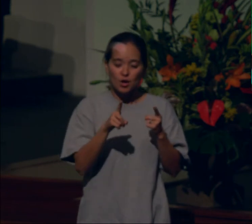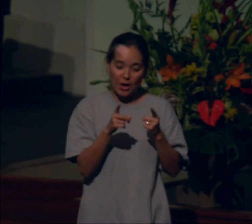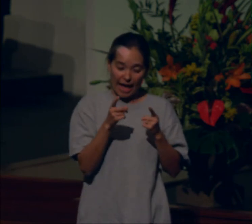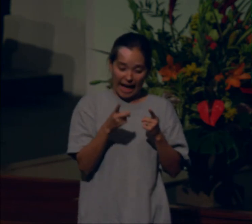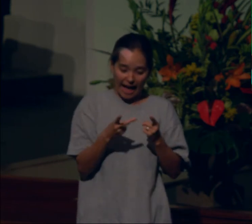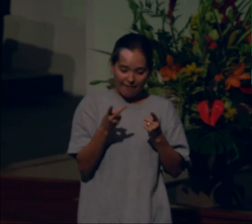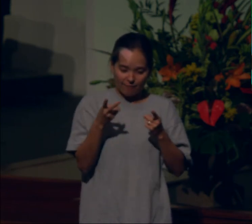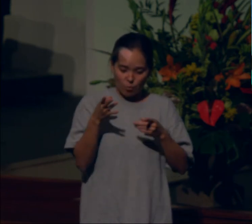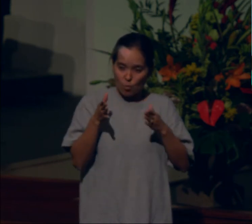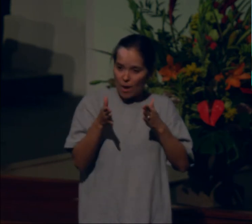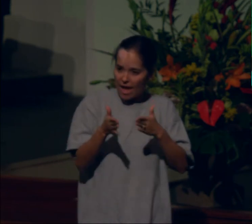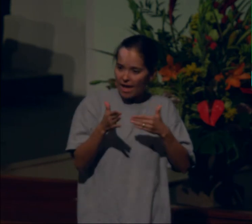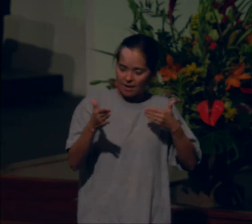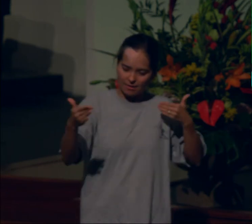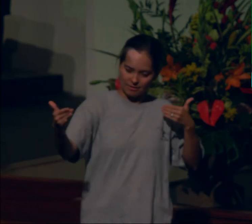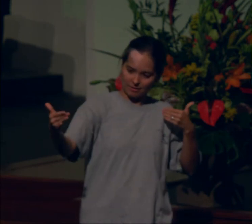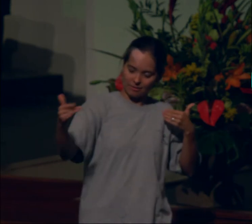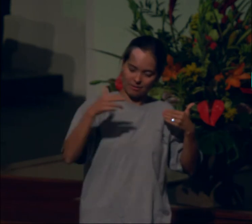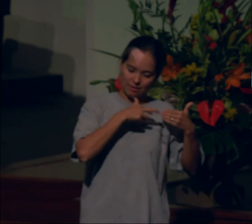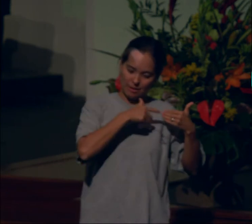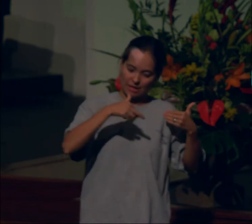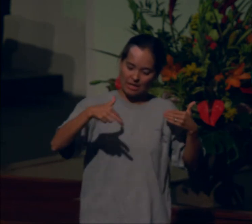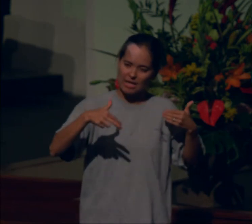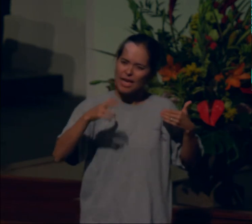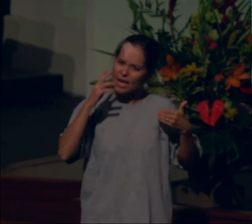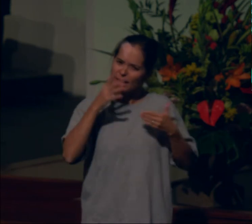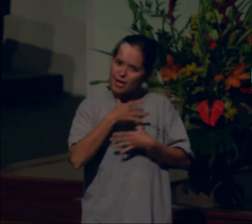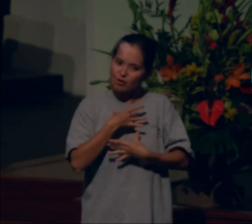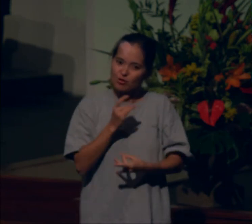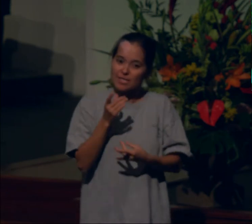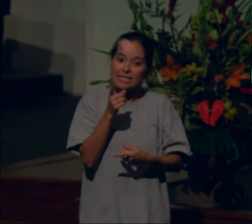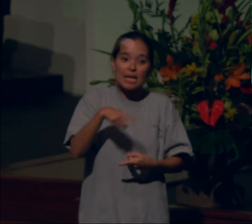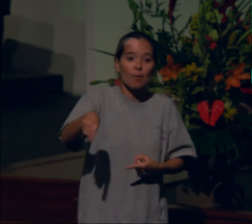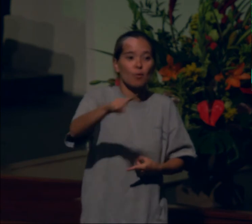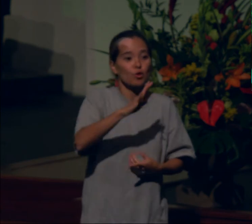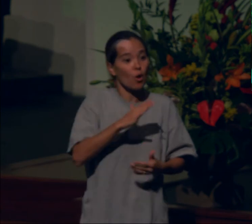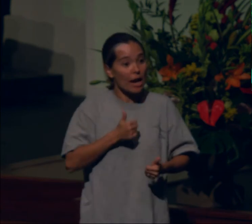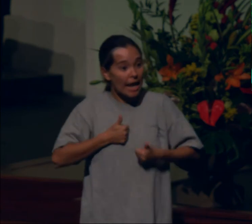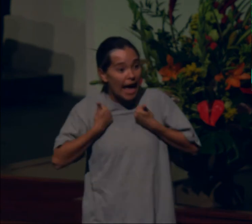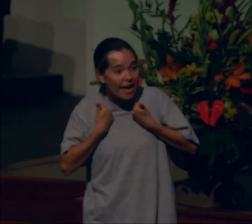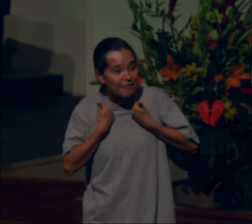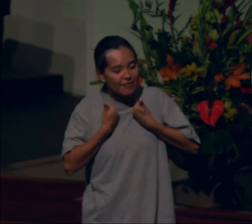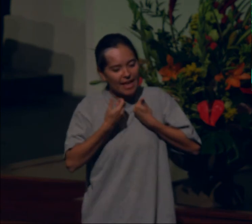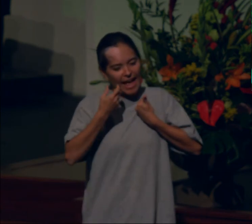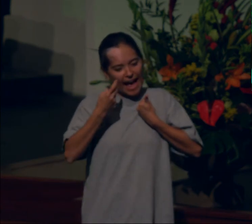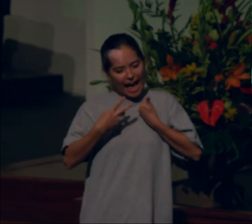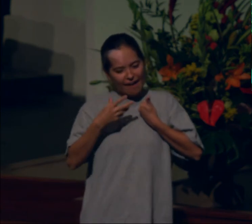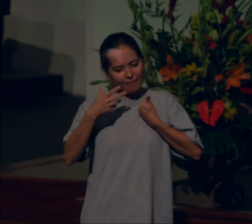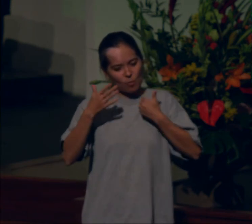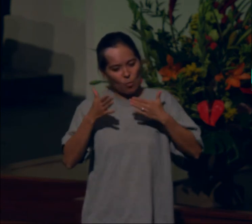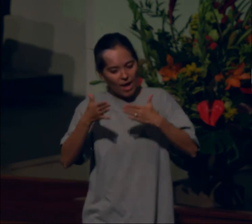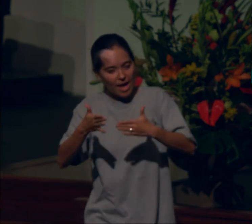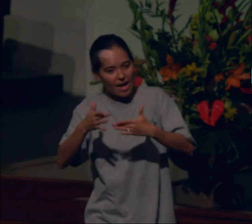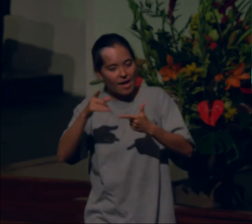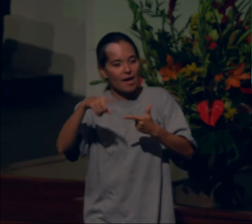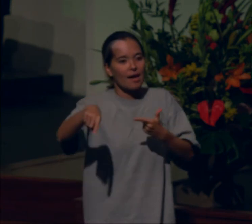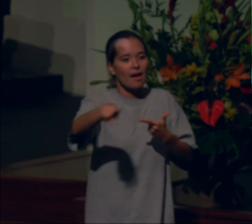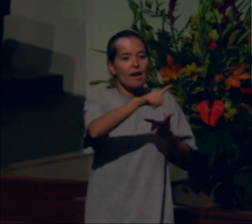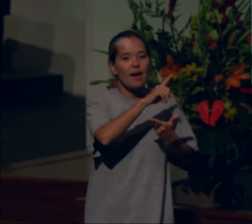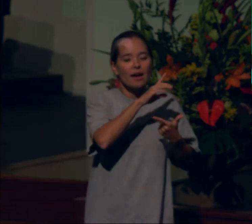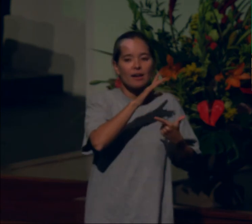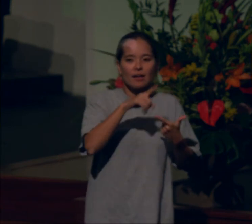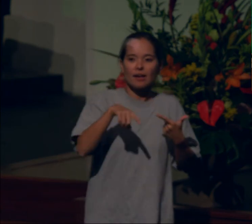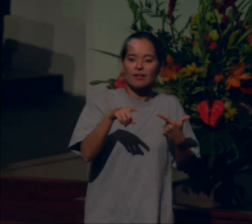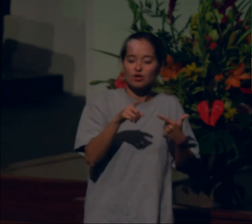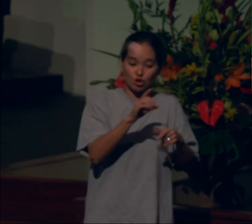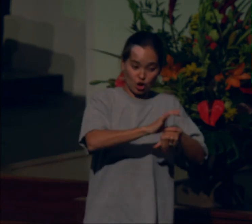it's so uniquely interesting to me that some of you are half at that halfway point in your life. And it's parallel on the halfway point in the